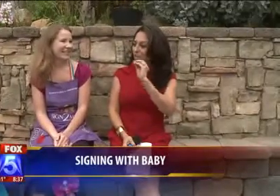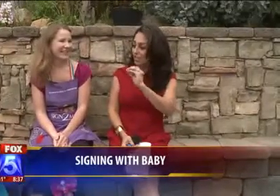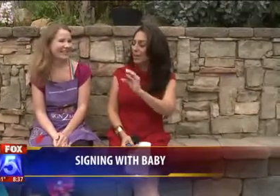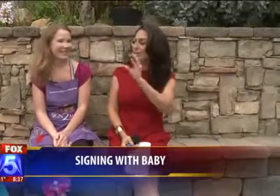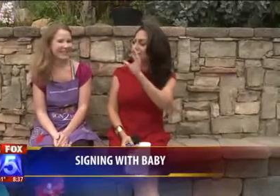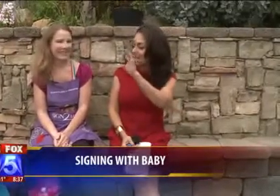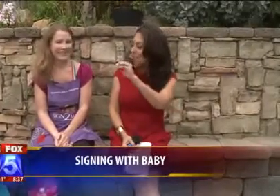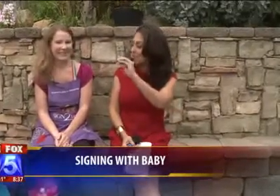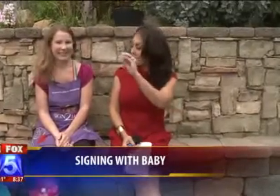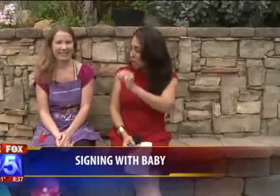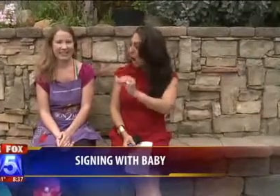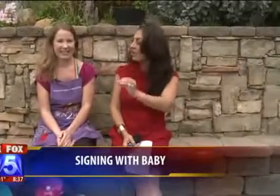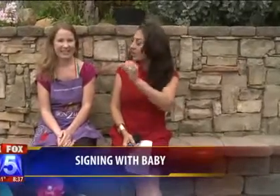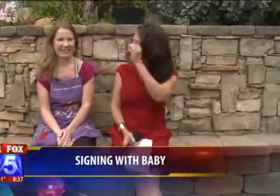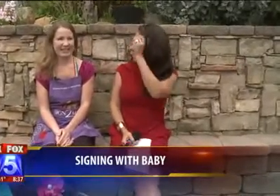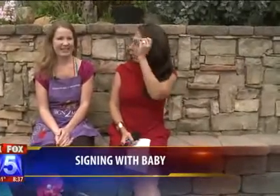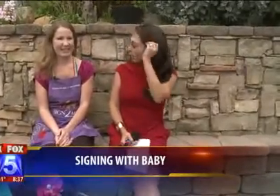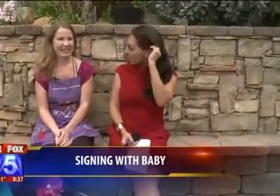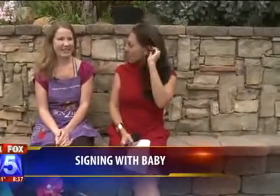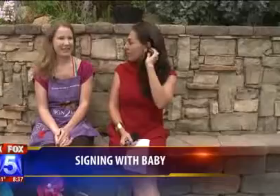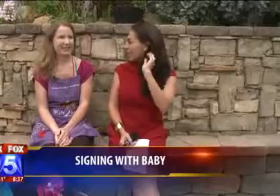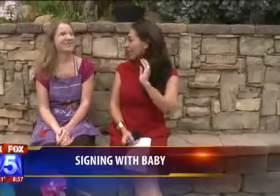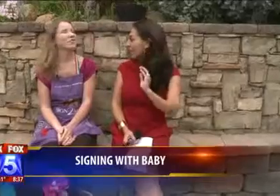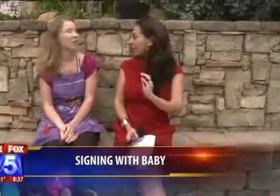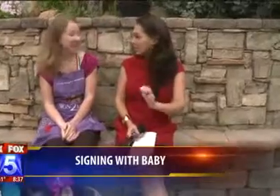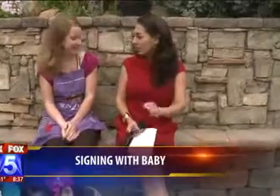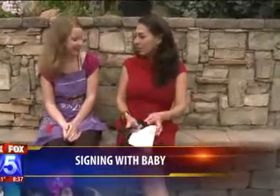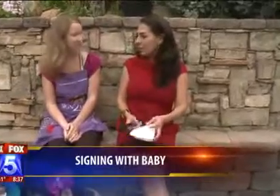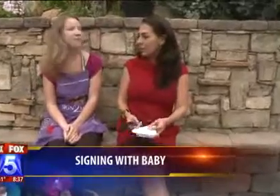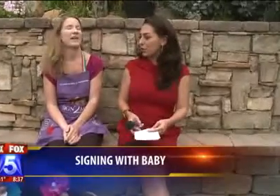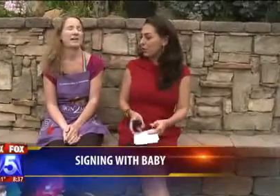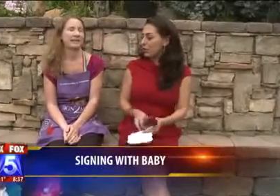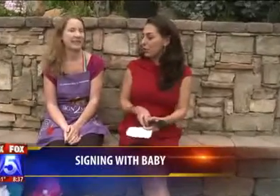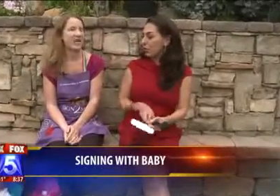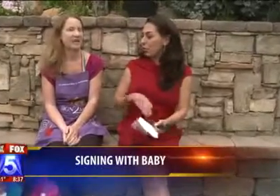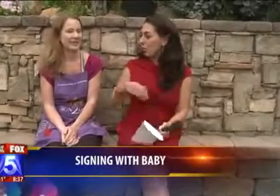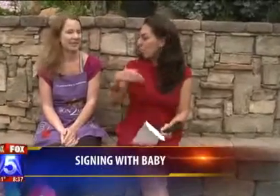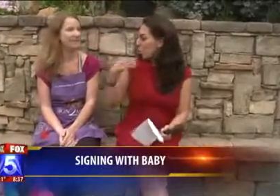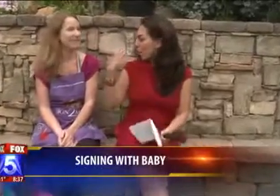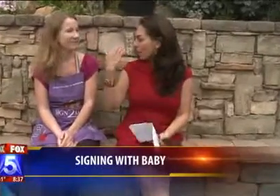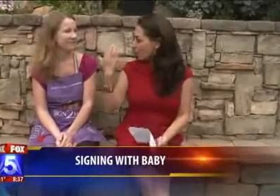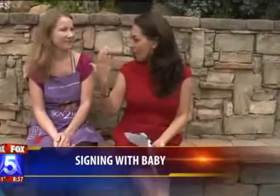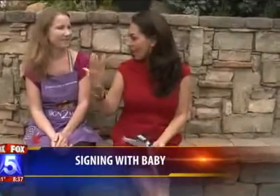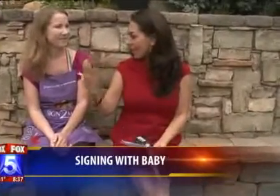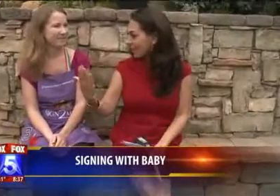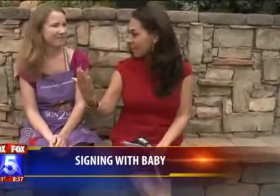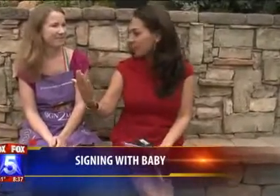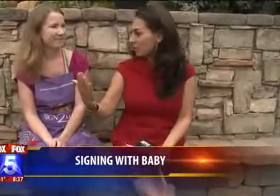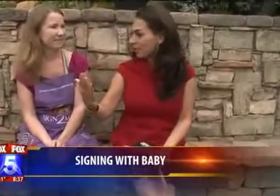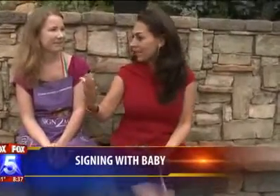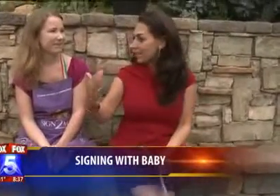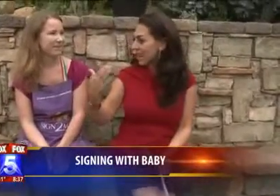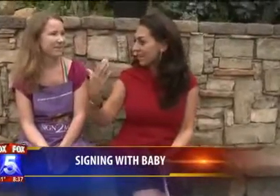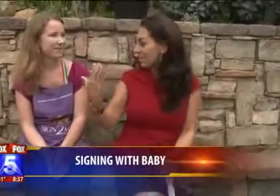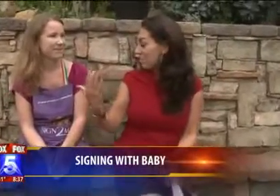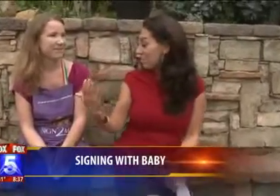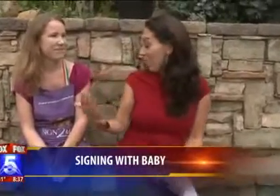for babies that talk, that will communicate. Right. But right, they're hearing. One way that we can make them